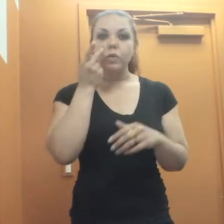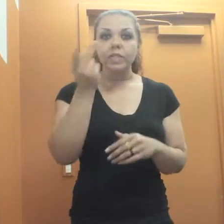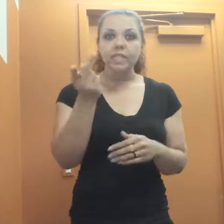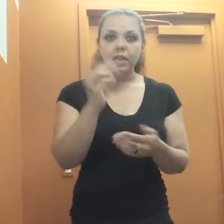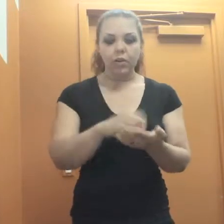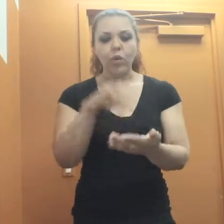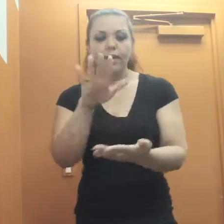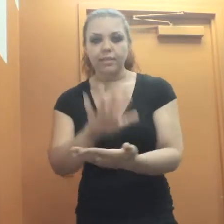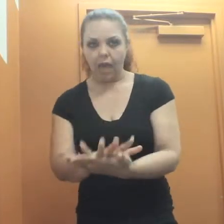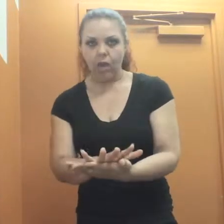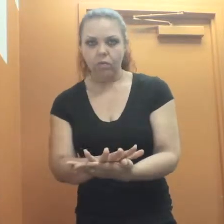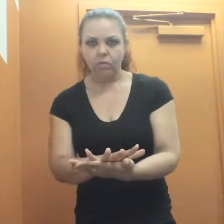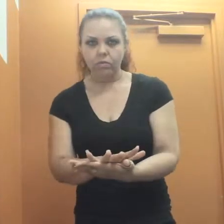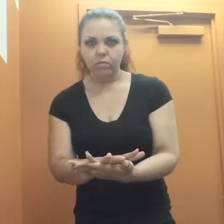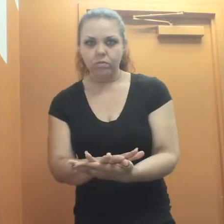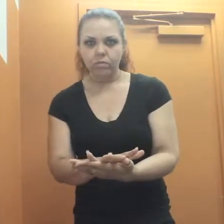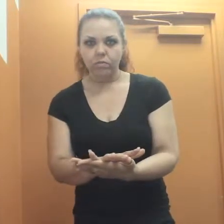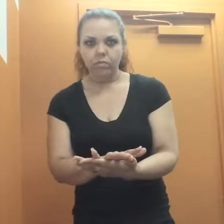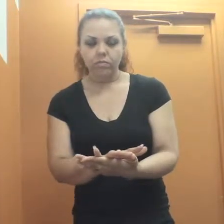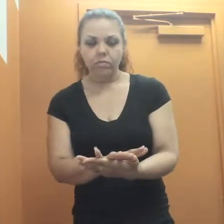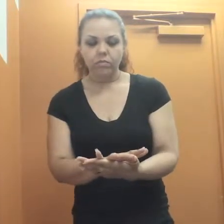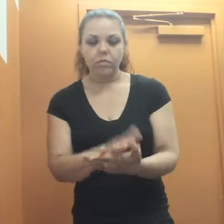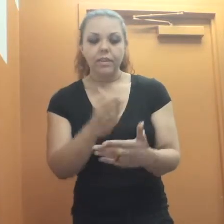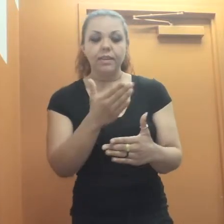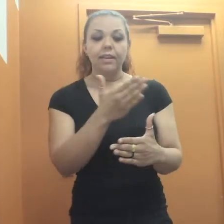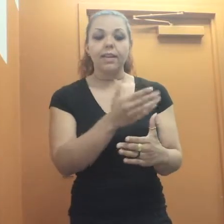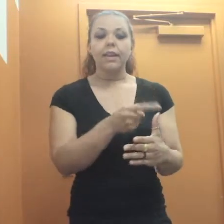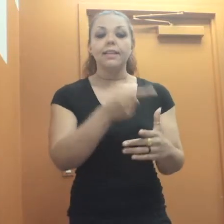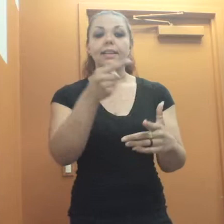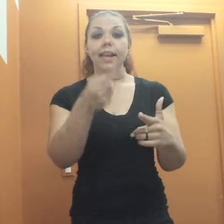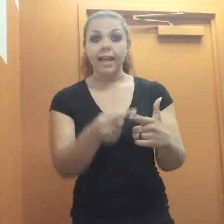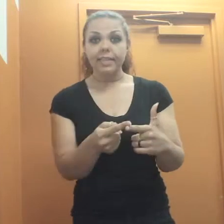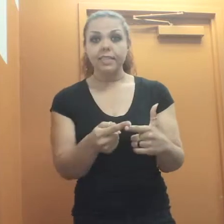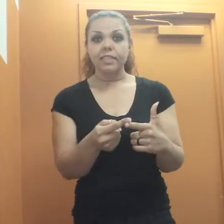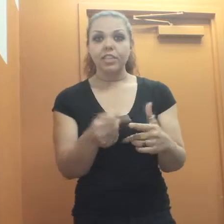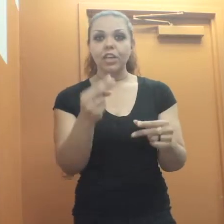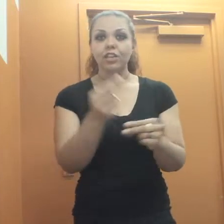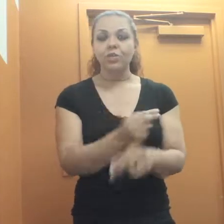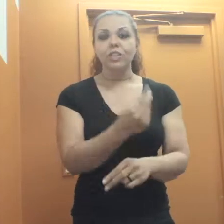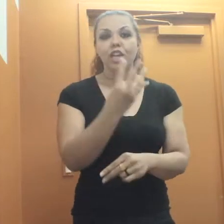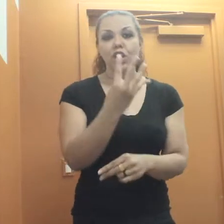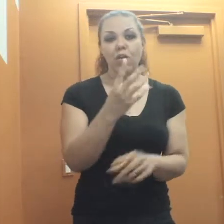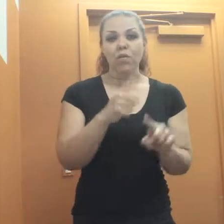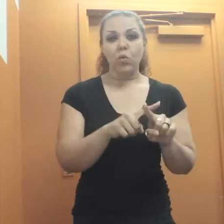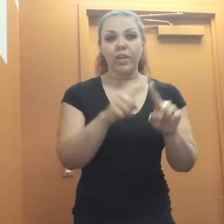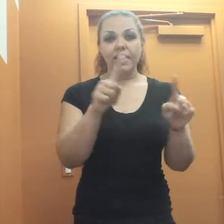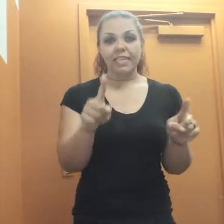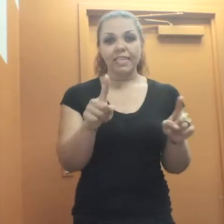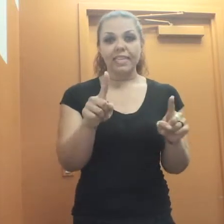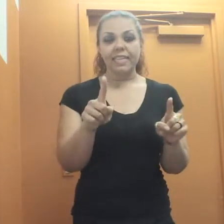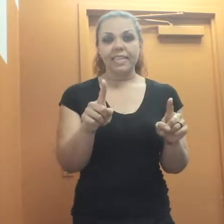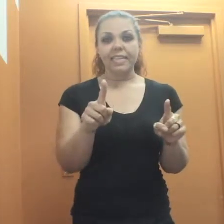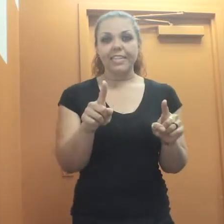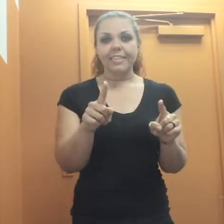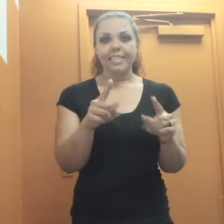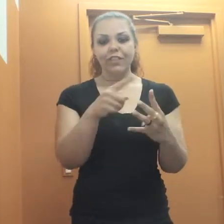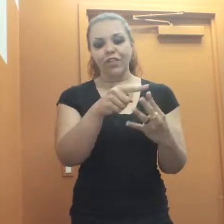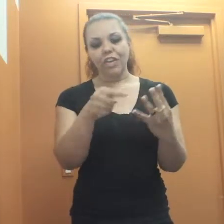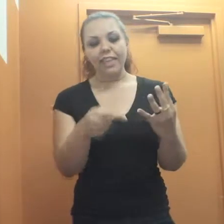that. Right? Next, we'll be using the 4 different solutions, and we'll be working with